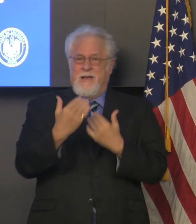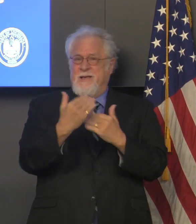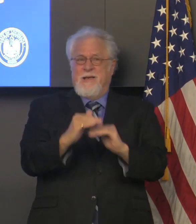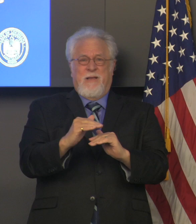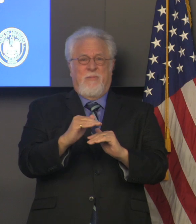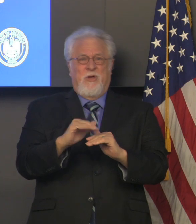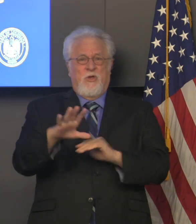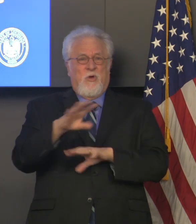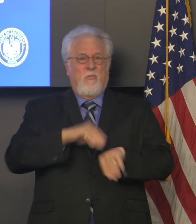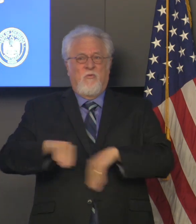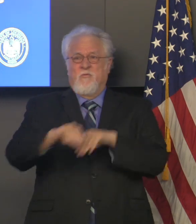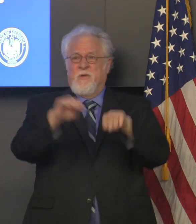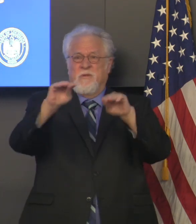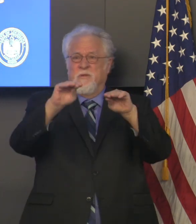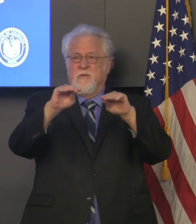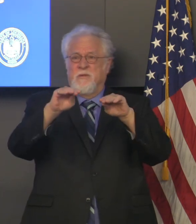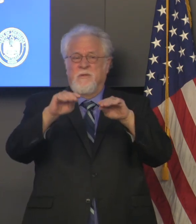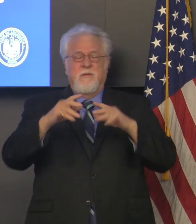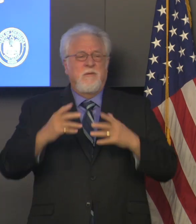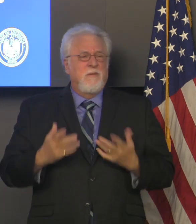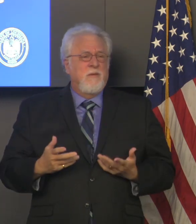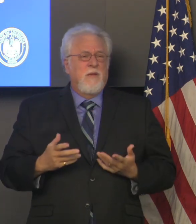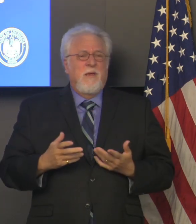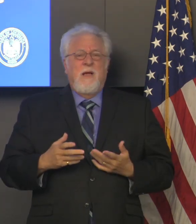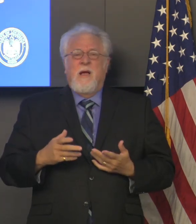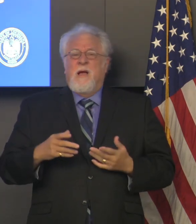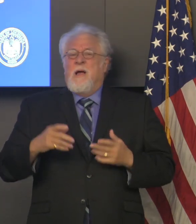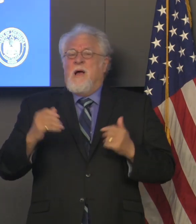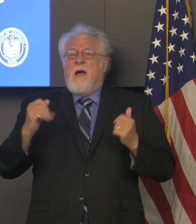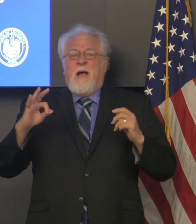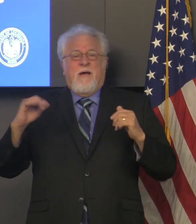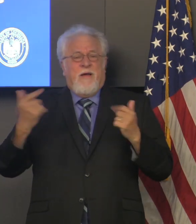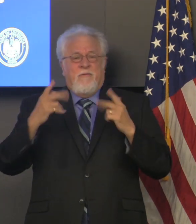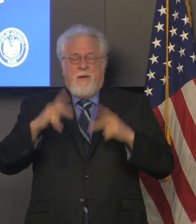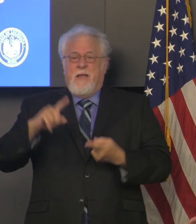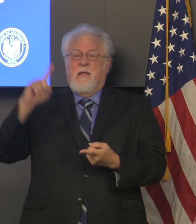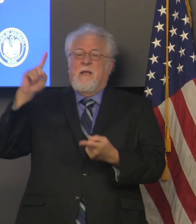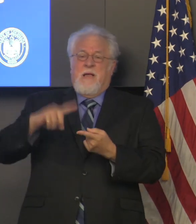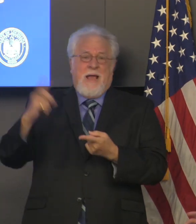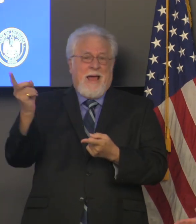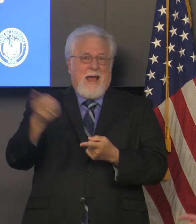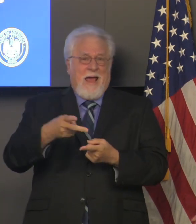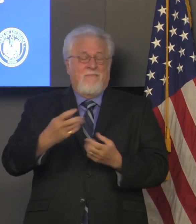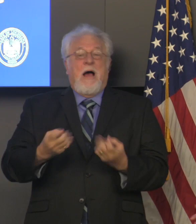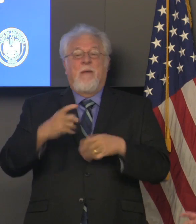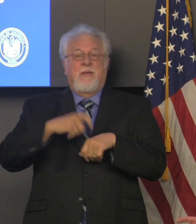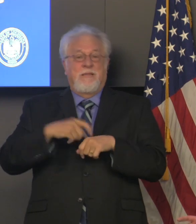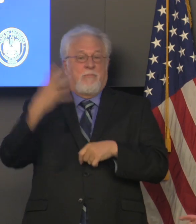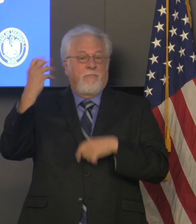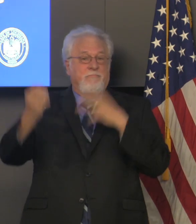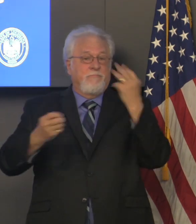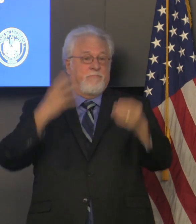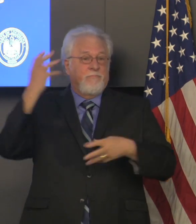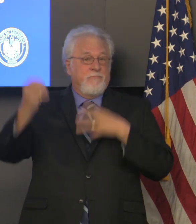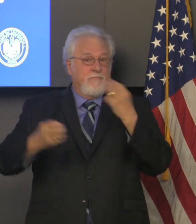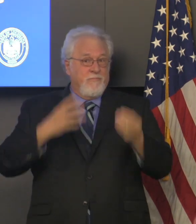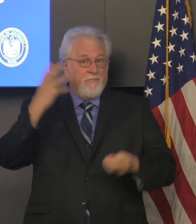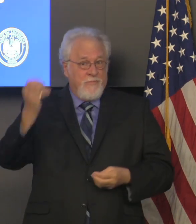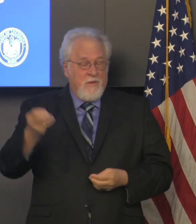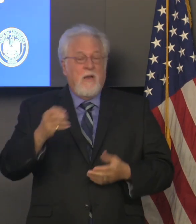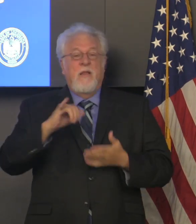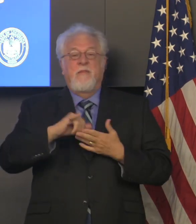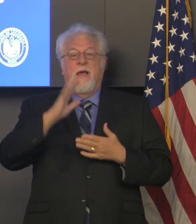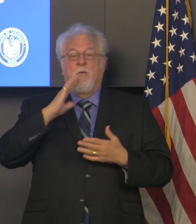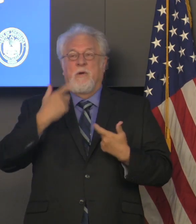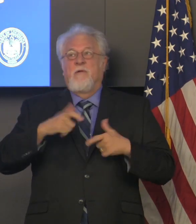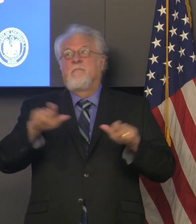your movement. You know, they're just, if everybody would cut at least in half the number of times they leave their homes, that would